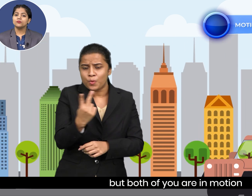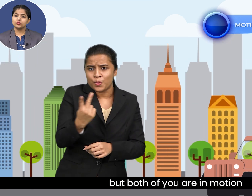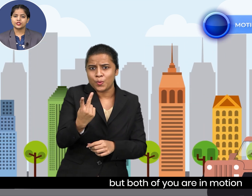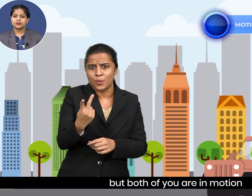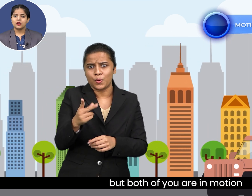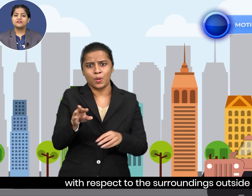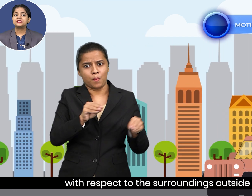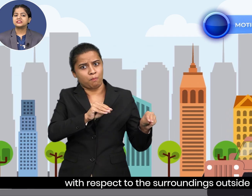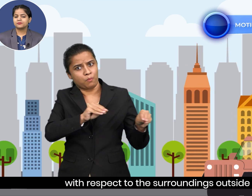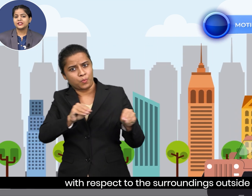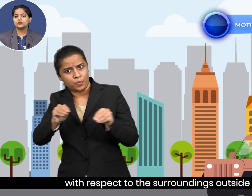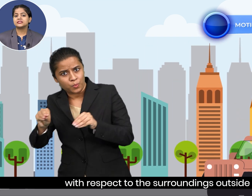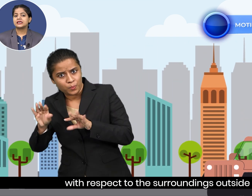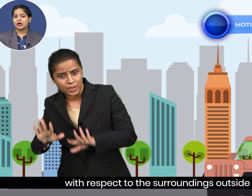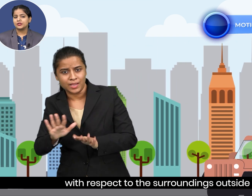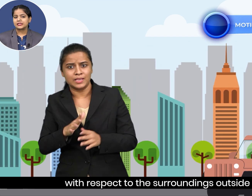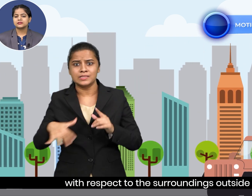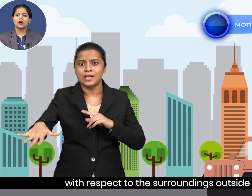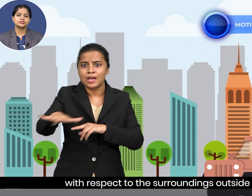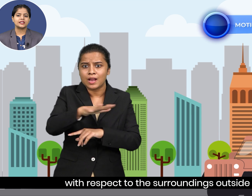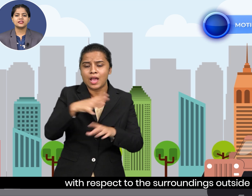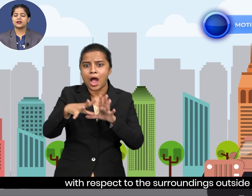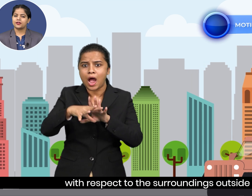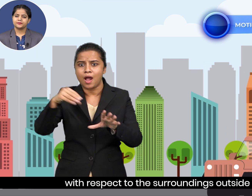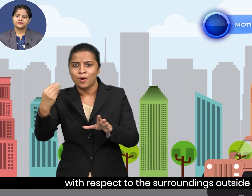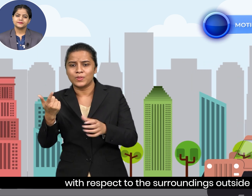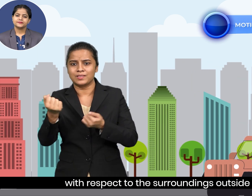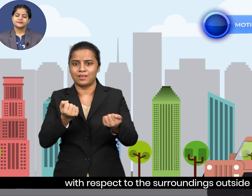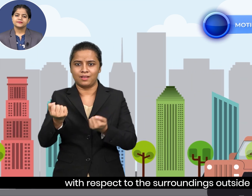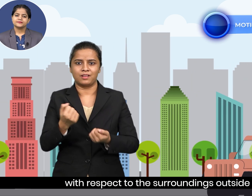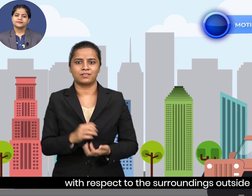are in motion with respect to the surroundings outside the car.